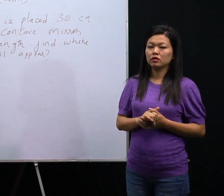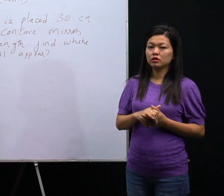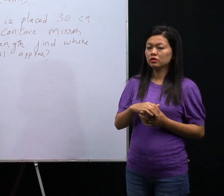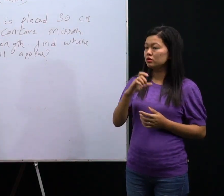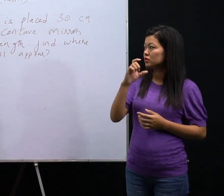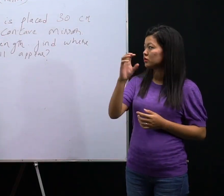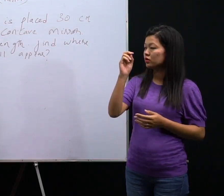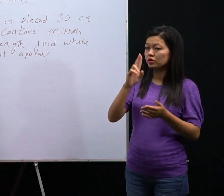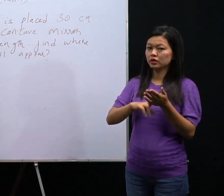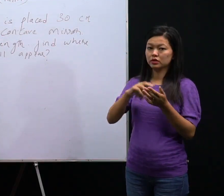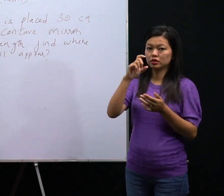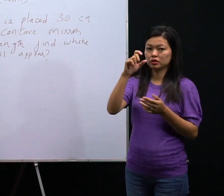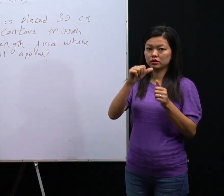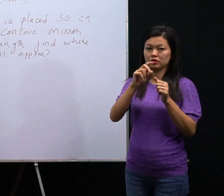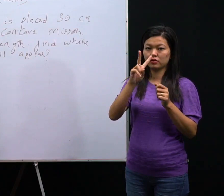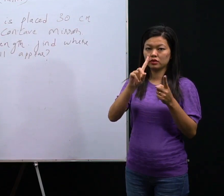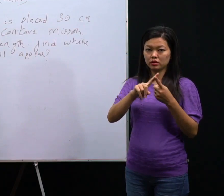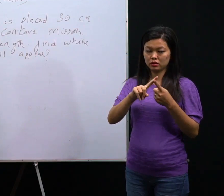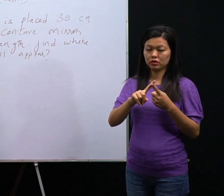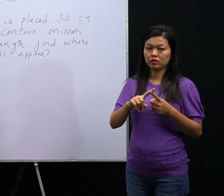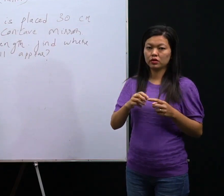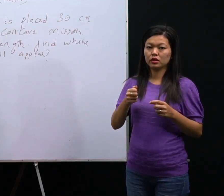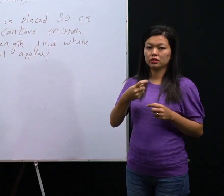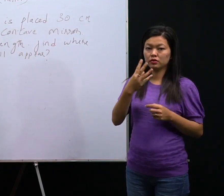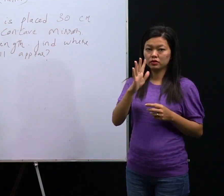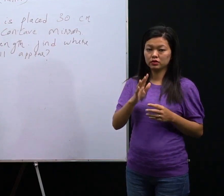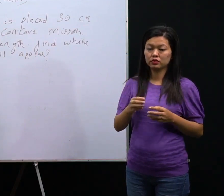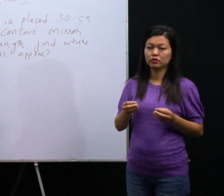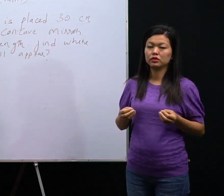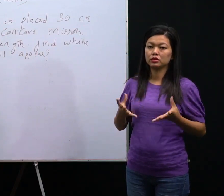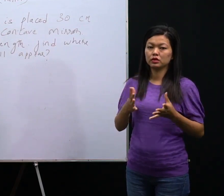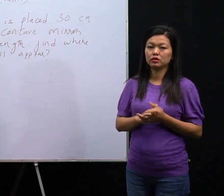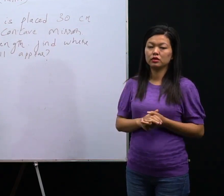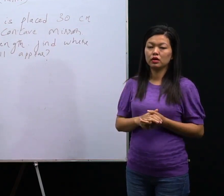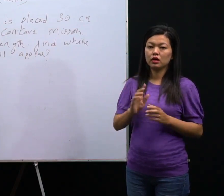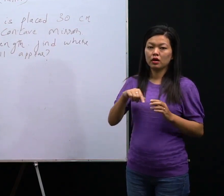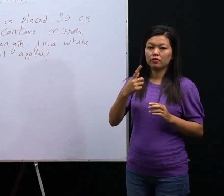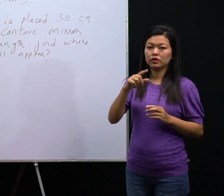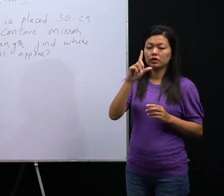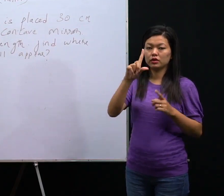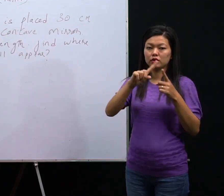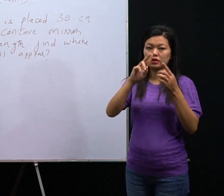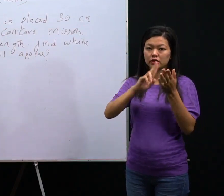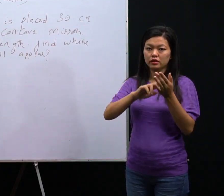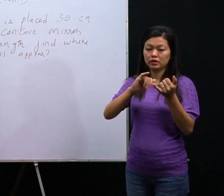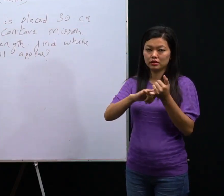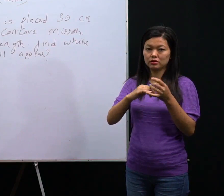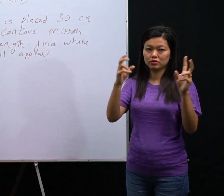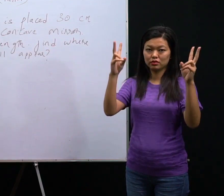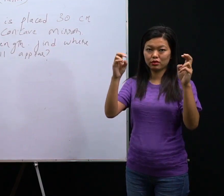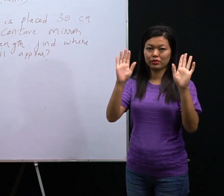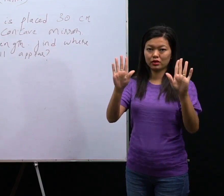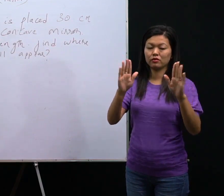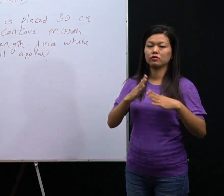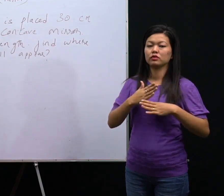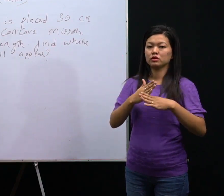we complete this one, today we'll discuss about the lens and image formation by the lens. So I've written the